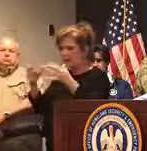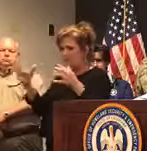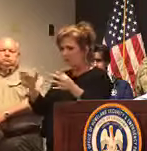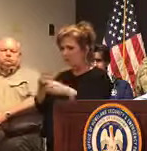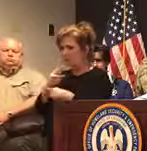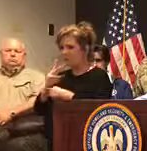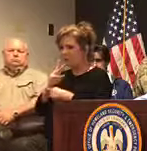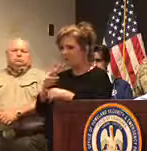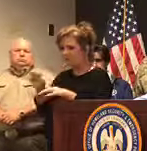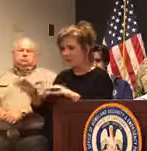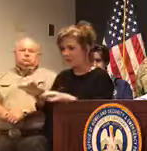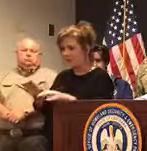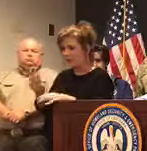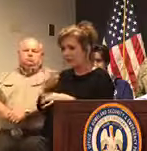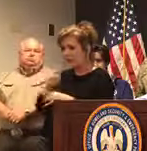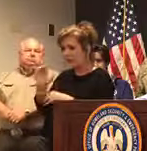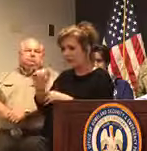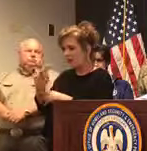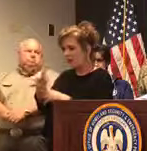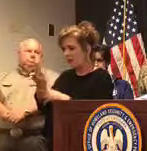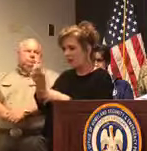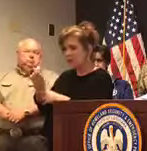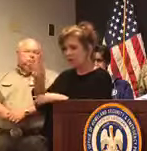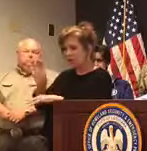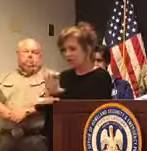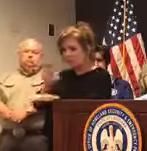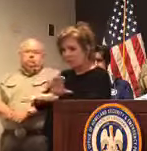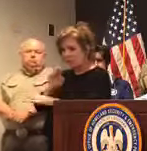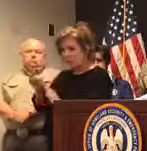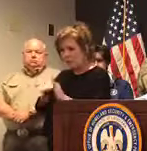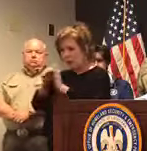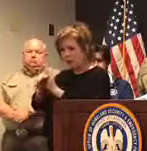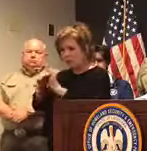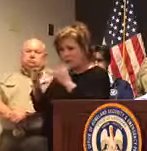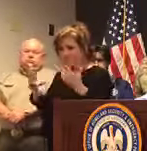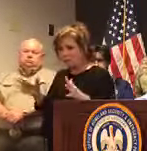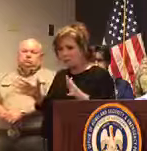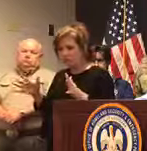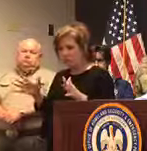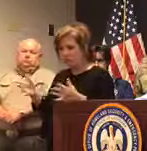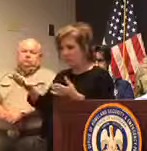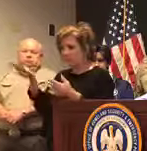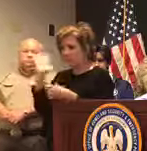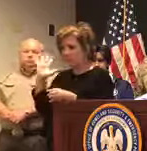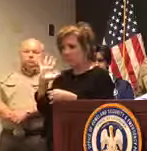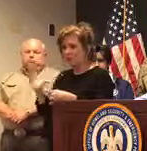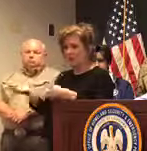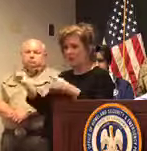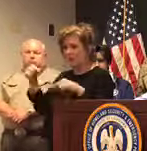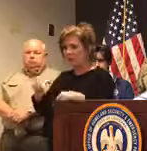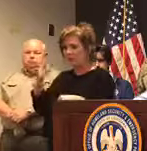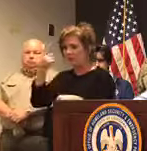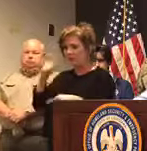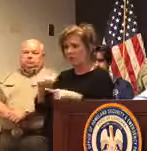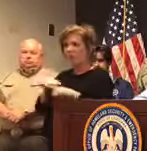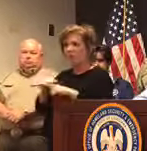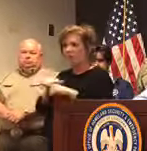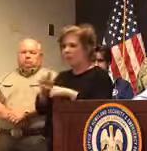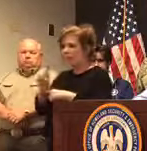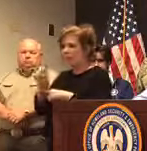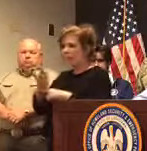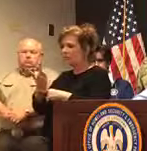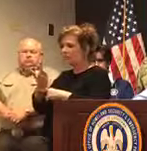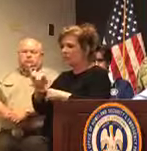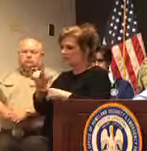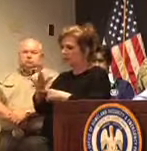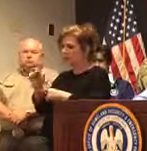water campus? Have the computer models been done? Because, I mean, we used to come in for the drills and things to know what